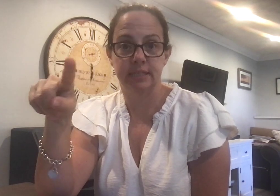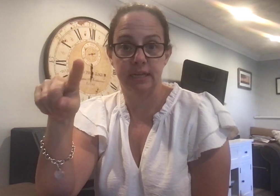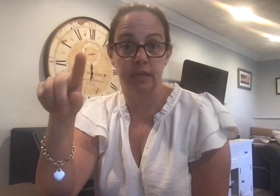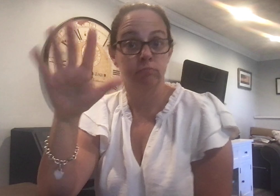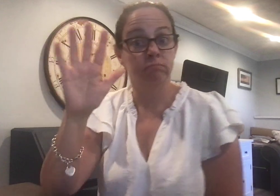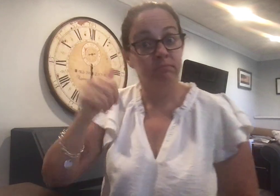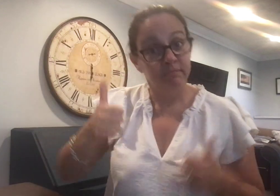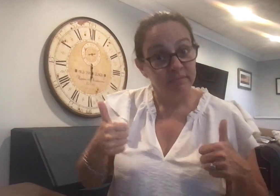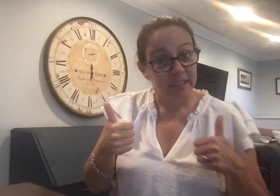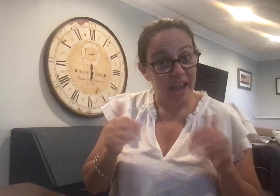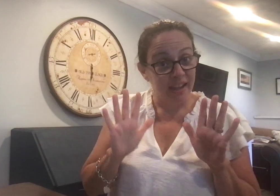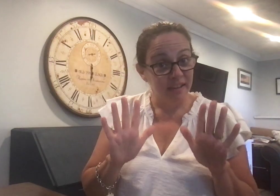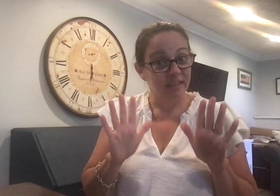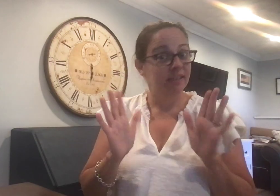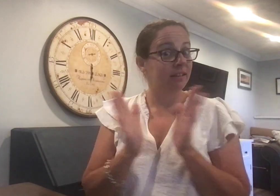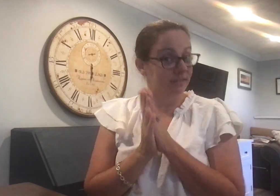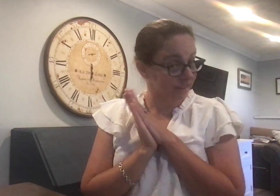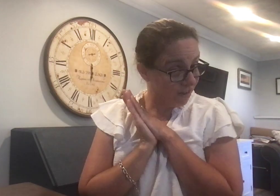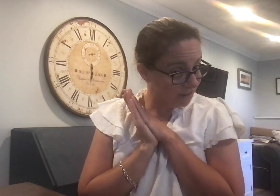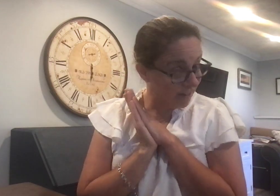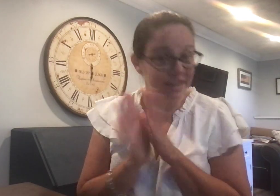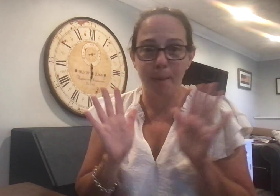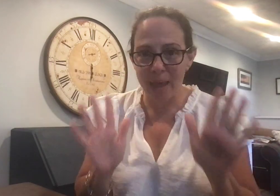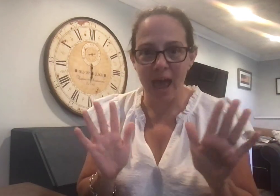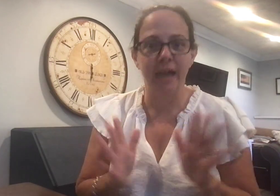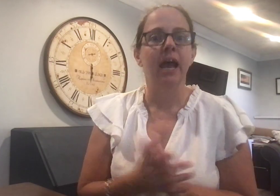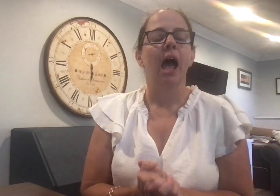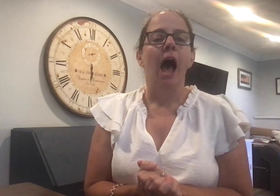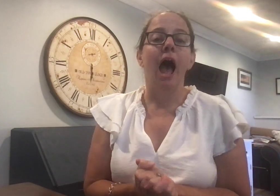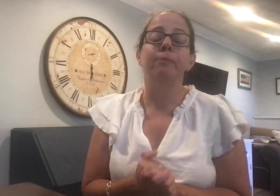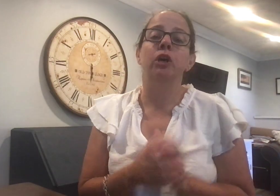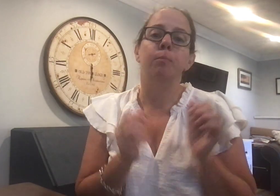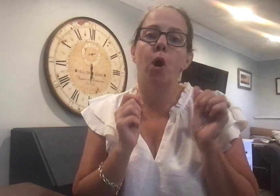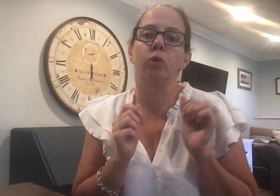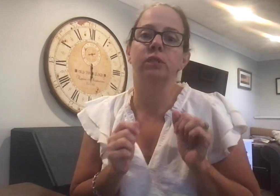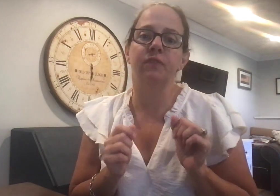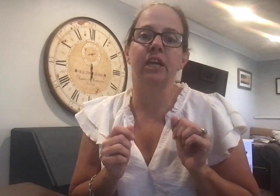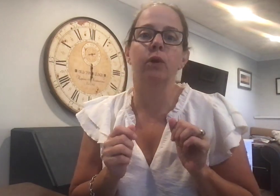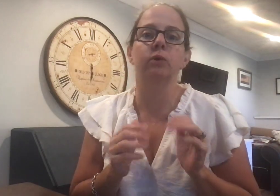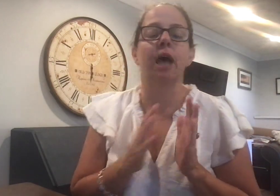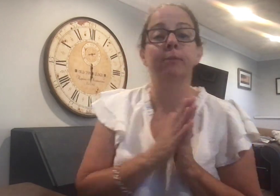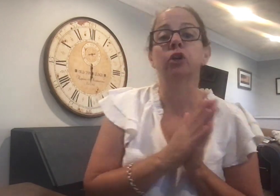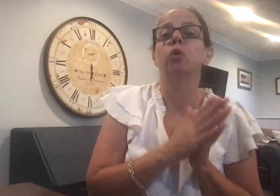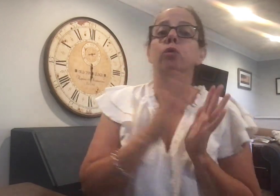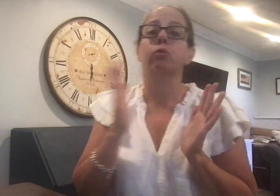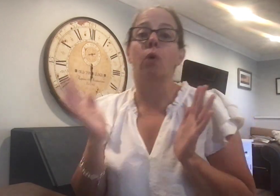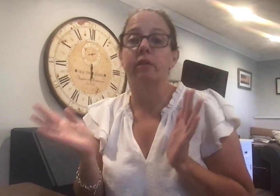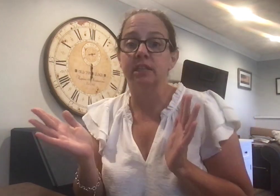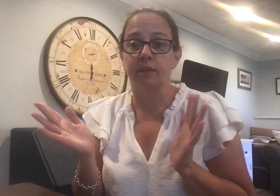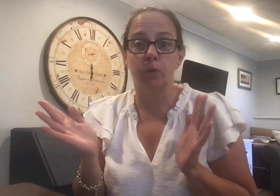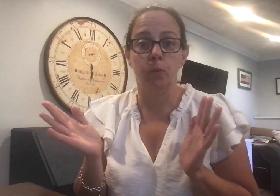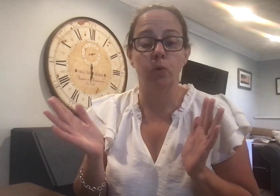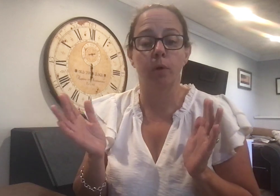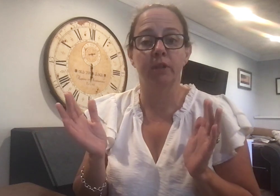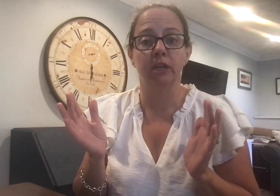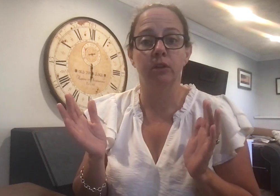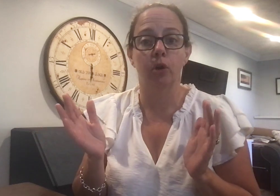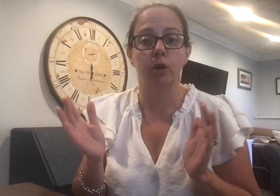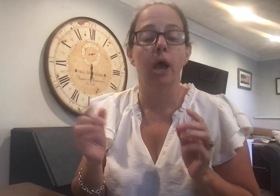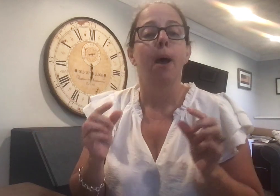Z. Okay? All right, not bad. I'm going to post videos. I'm going to go through all the stuff that we would normally learn, but